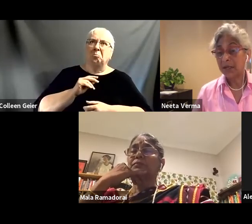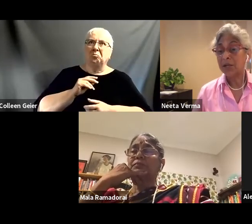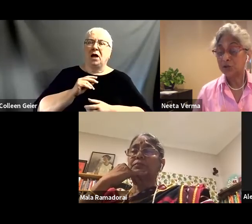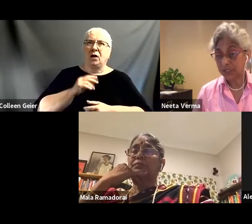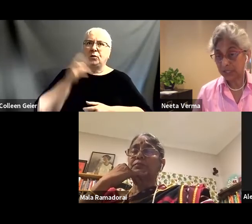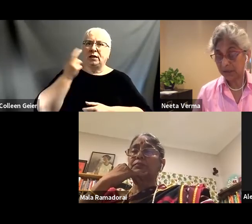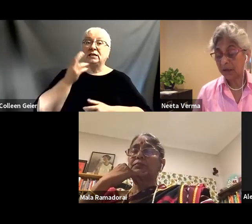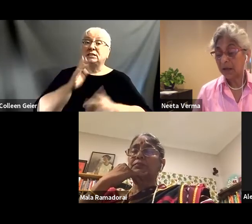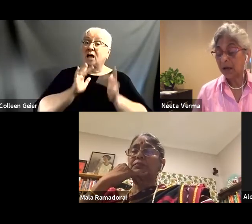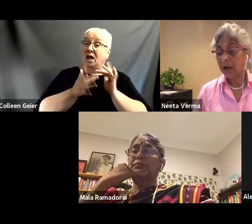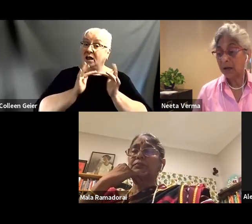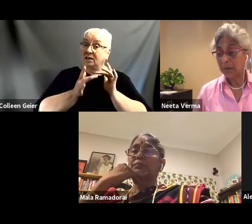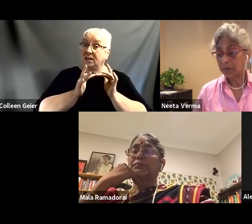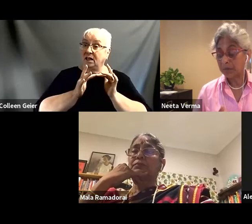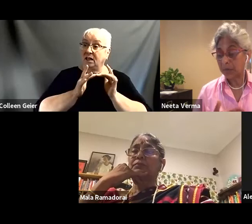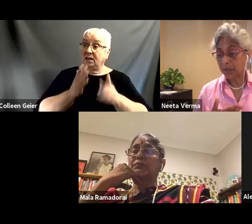many interesting